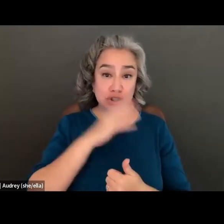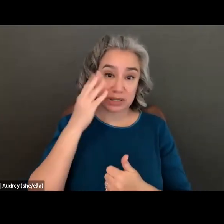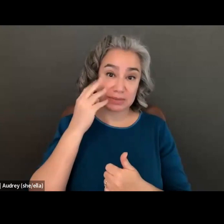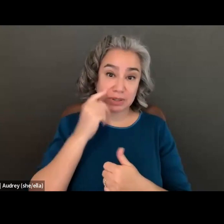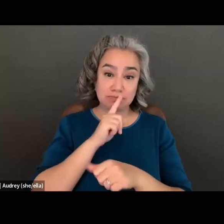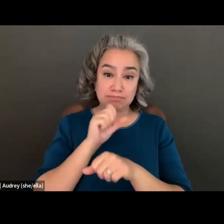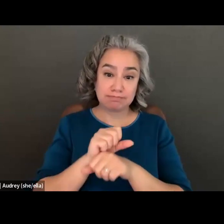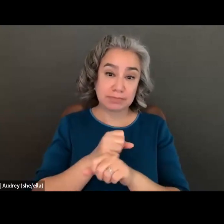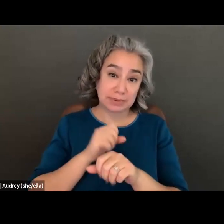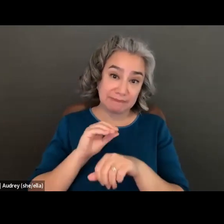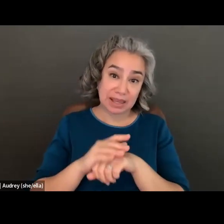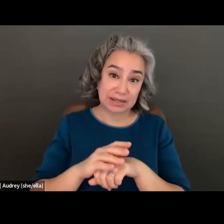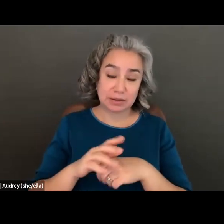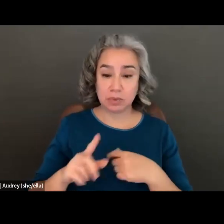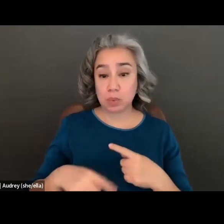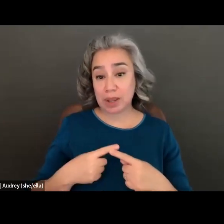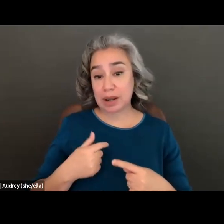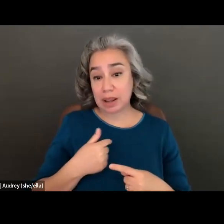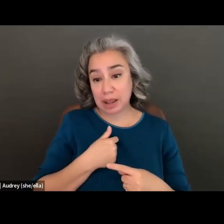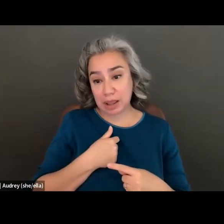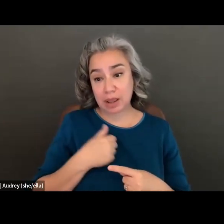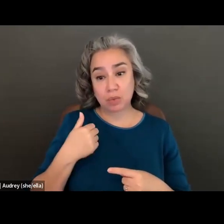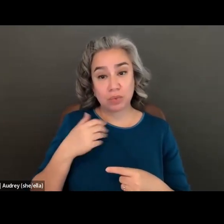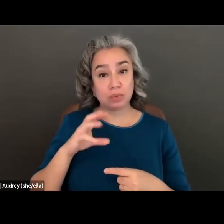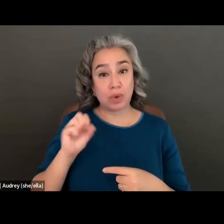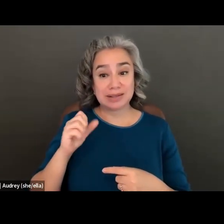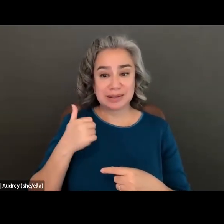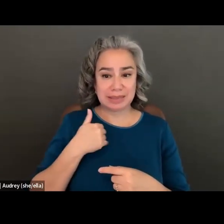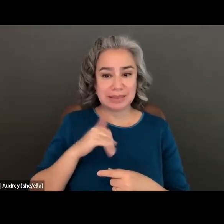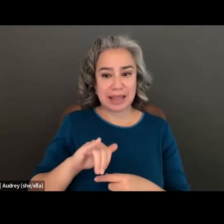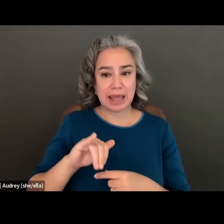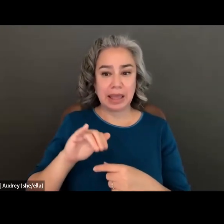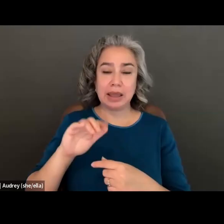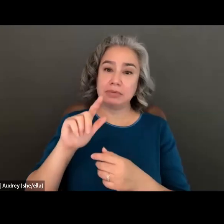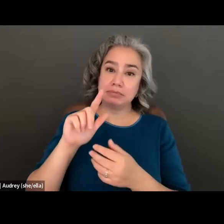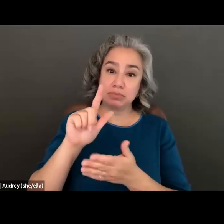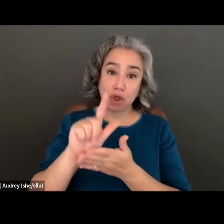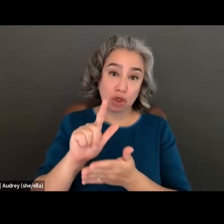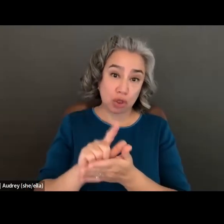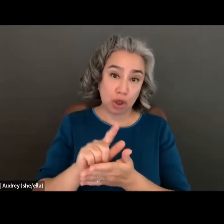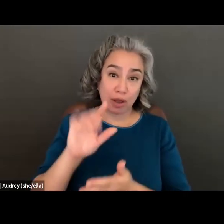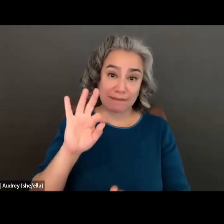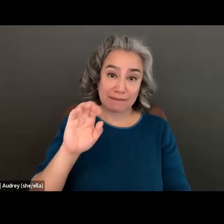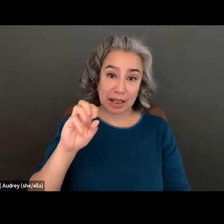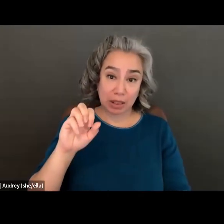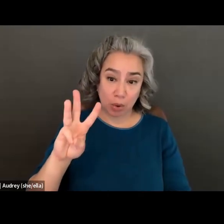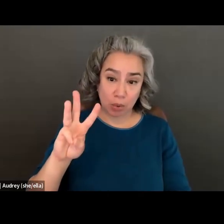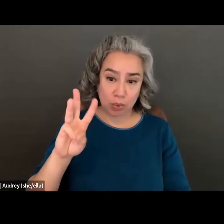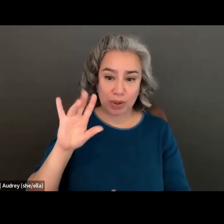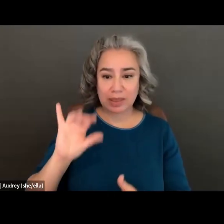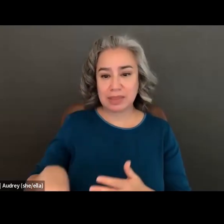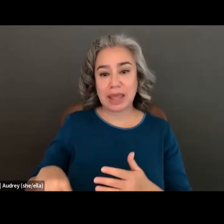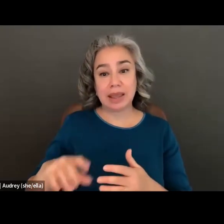affected. When I was a collegiate law fellow, great fellowship program, by the way, for students